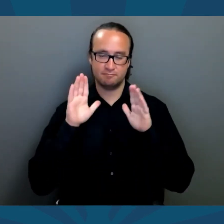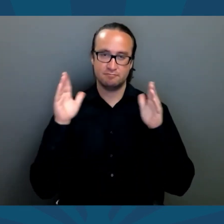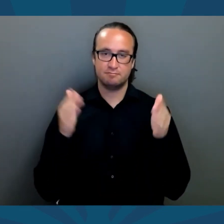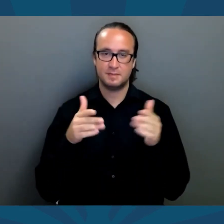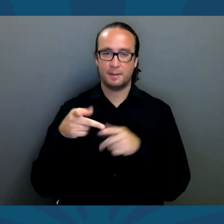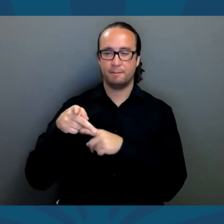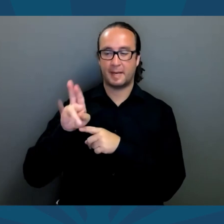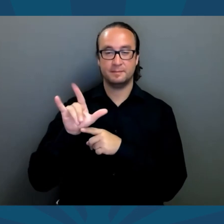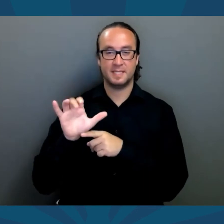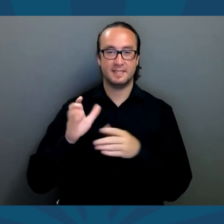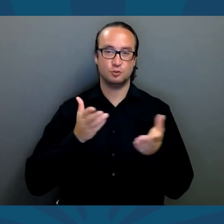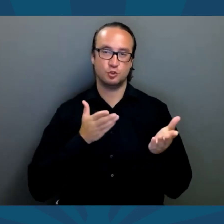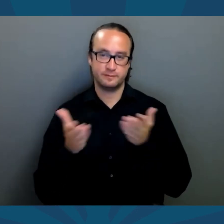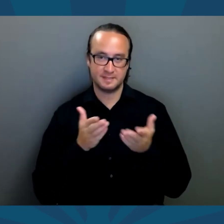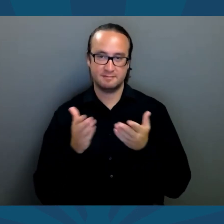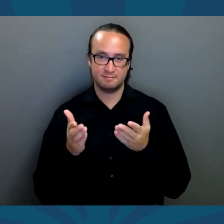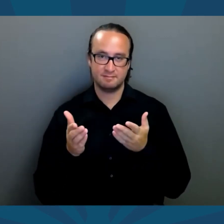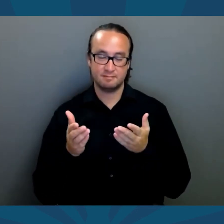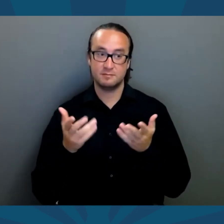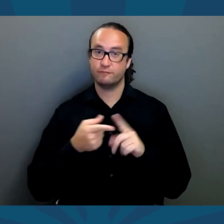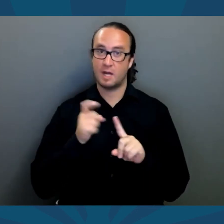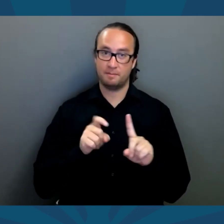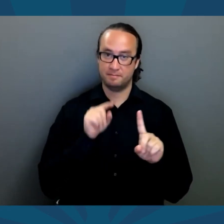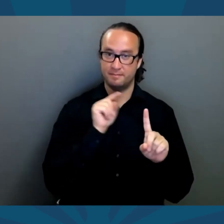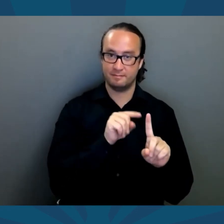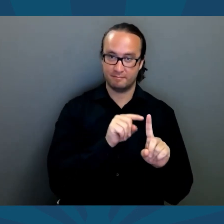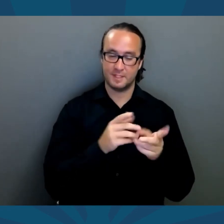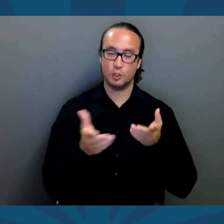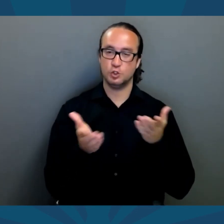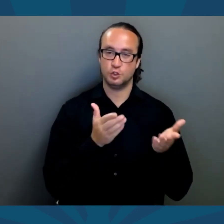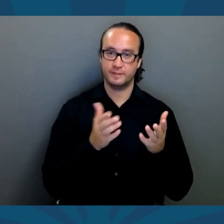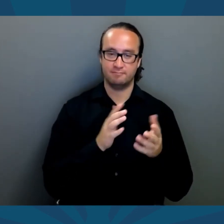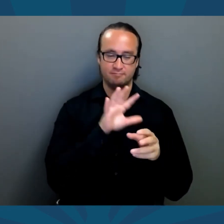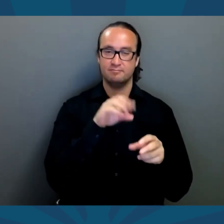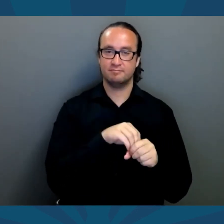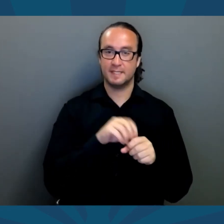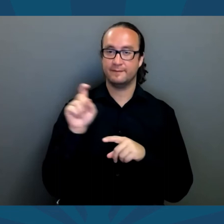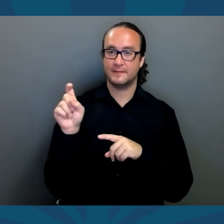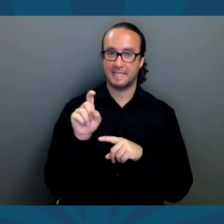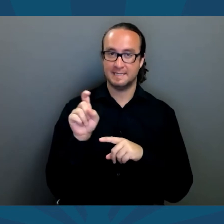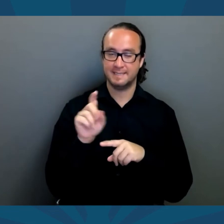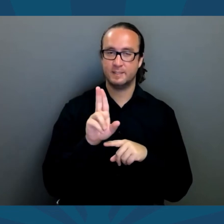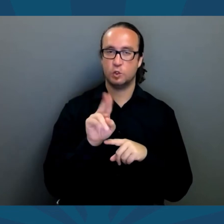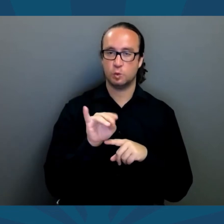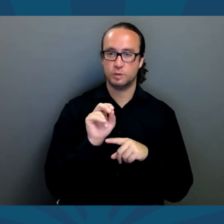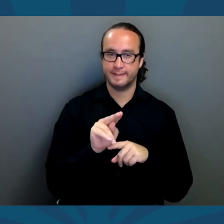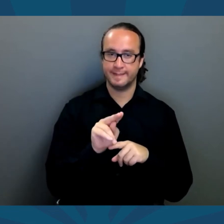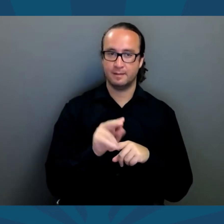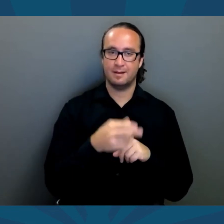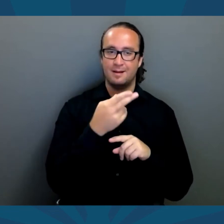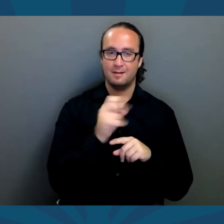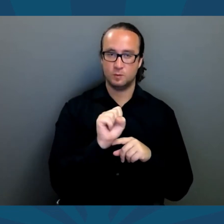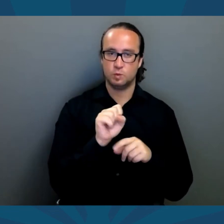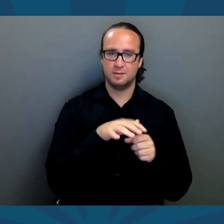Aaron has dedicated his life to public service. From serving on the Phoenix Union High School District